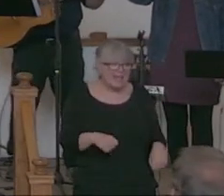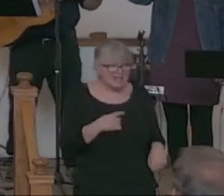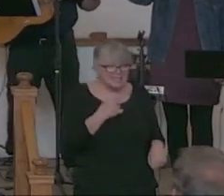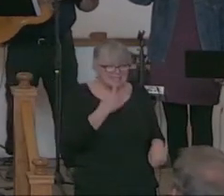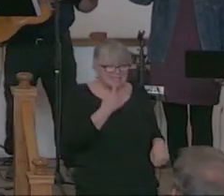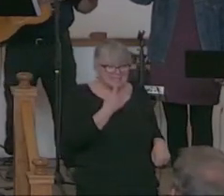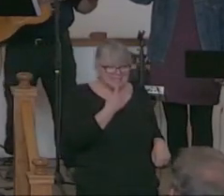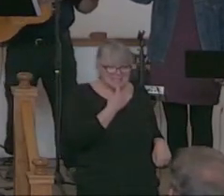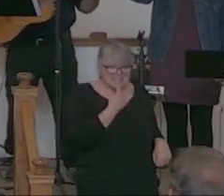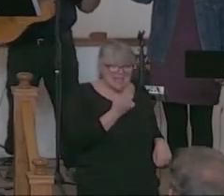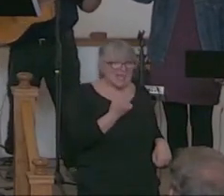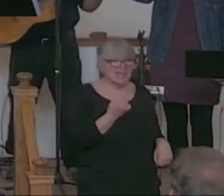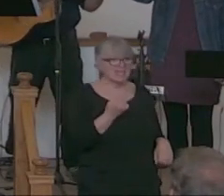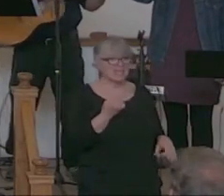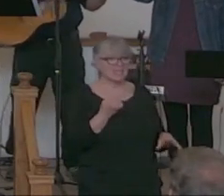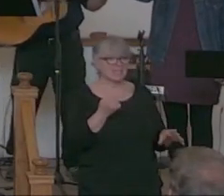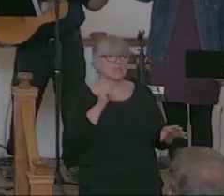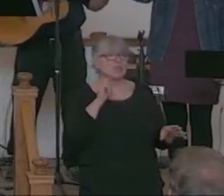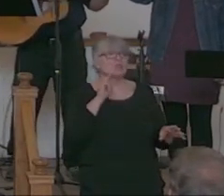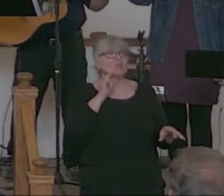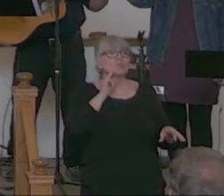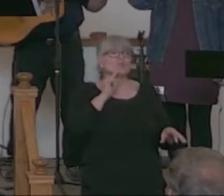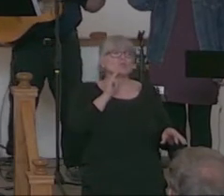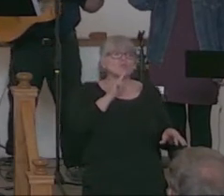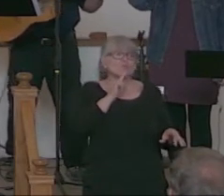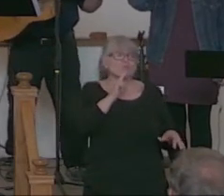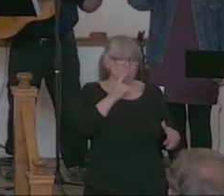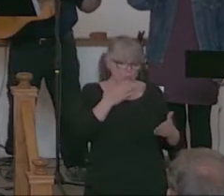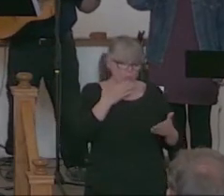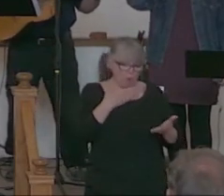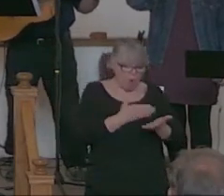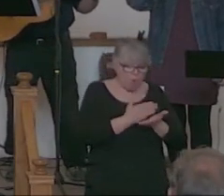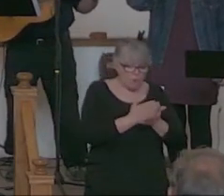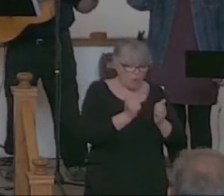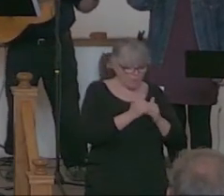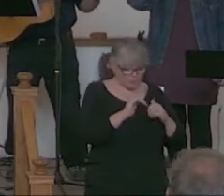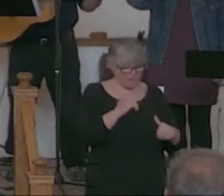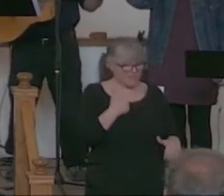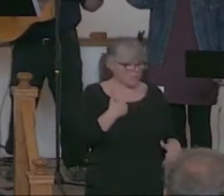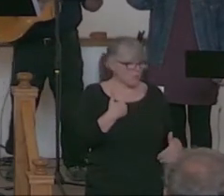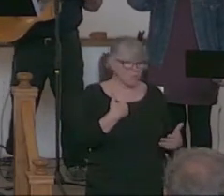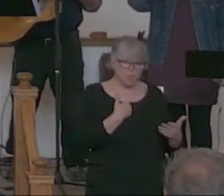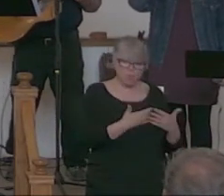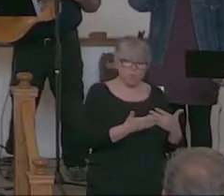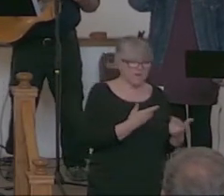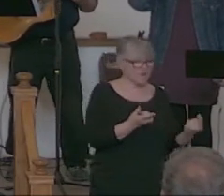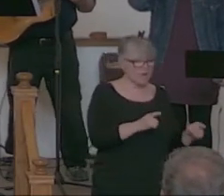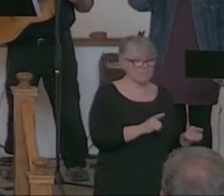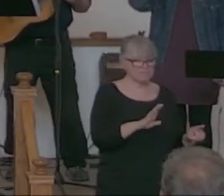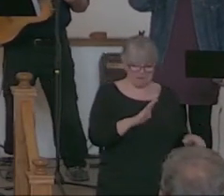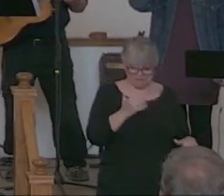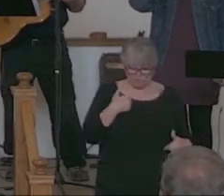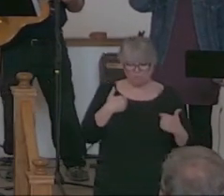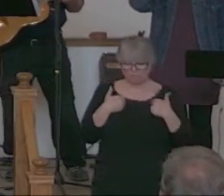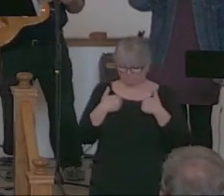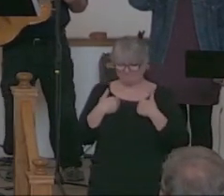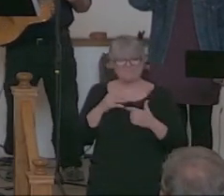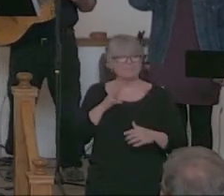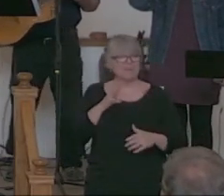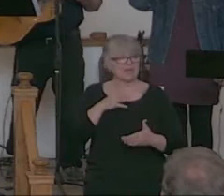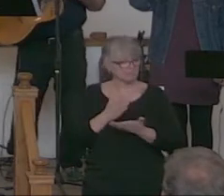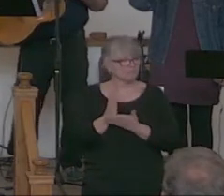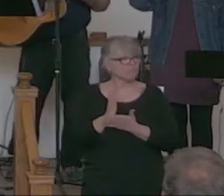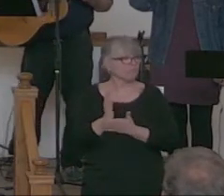well with my soul, no matter what happens in our life, right? We can say, God, it is well with my soul. We're going to face things in